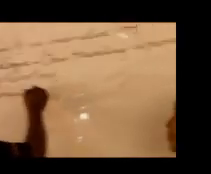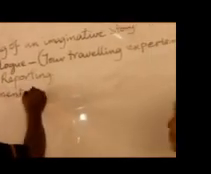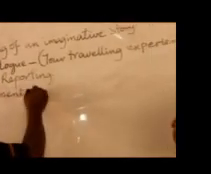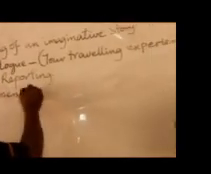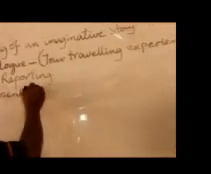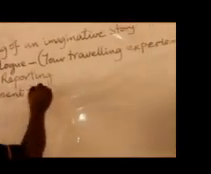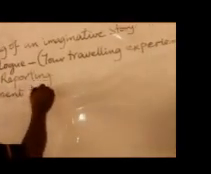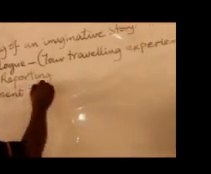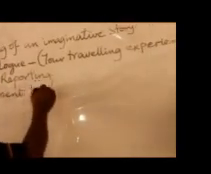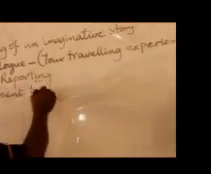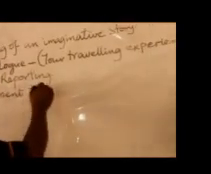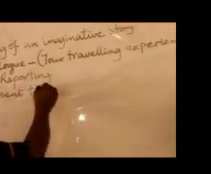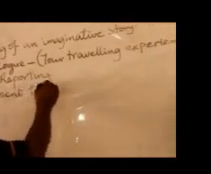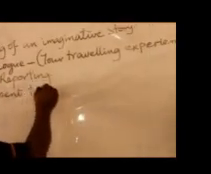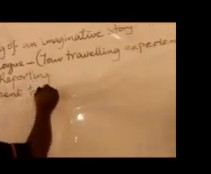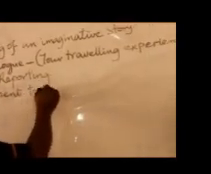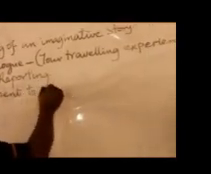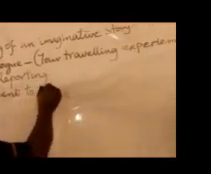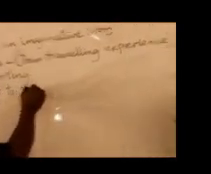to